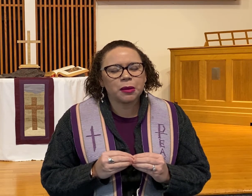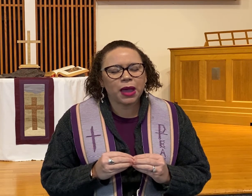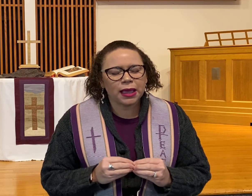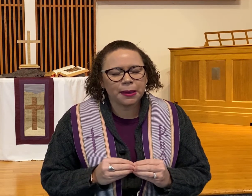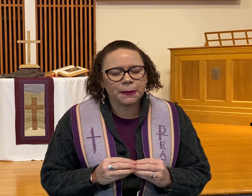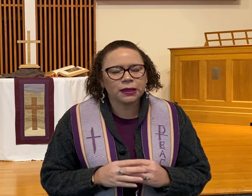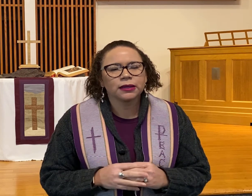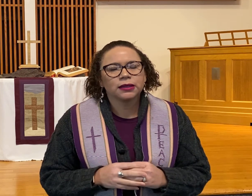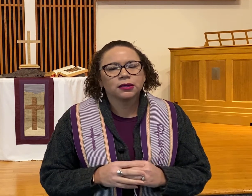by him.